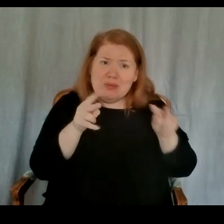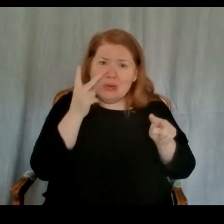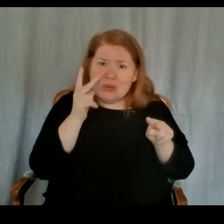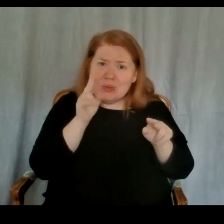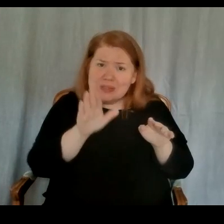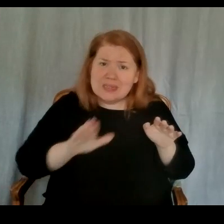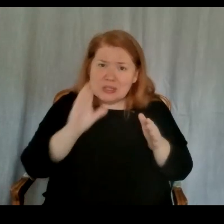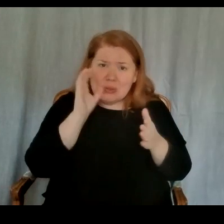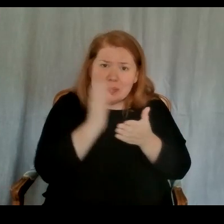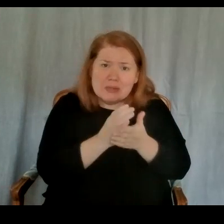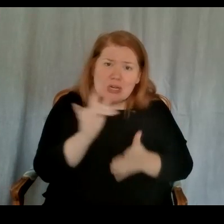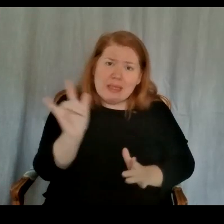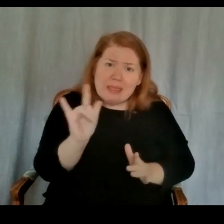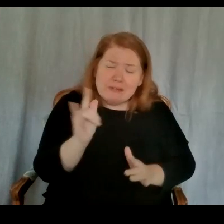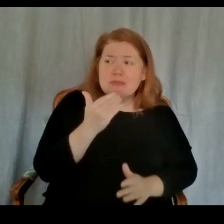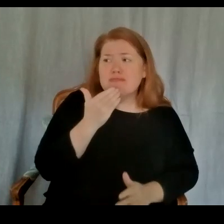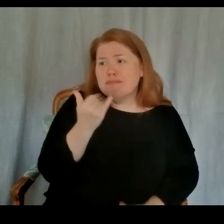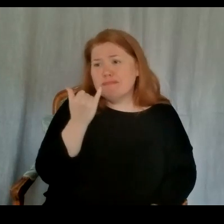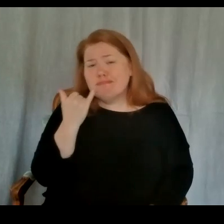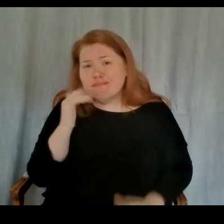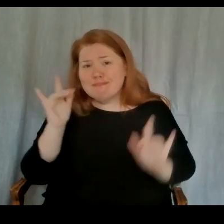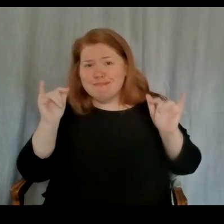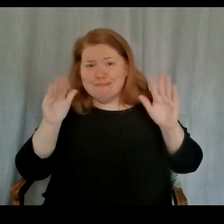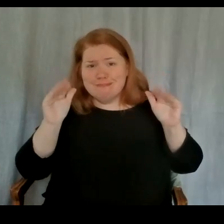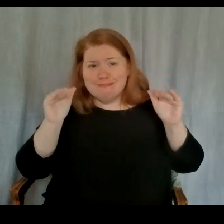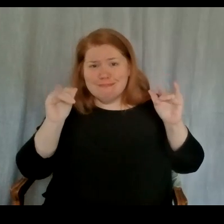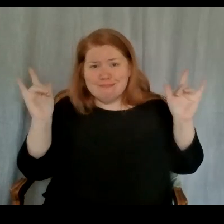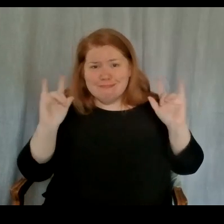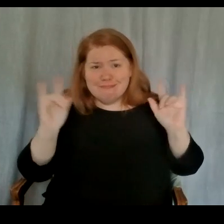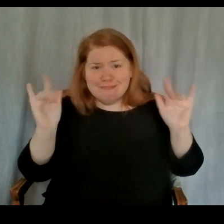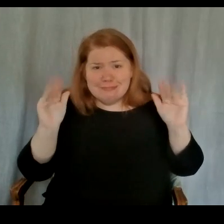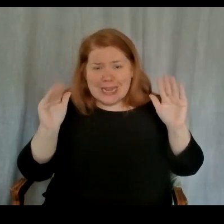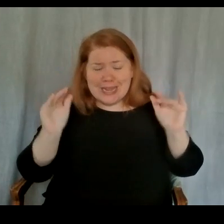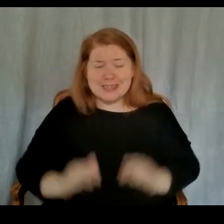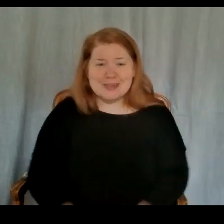love you. Thanks so much, Miss Mason, and we'll see you next time. Bye.